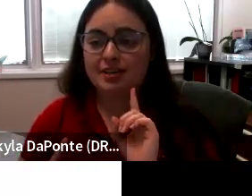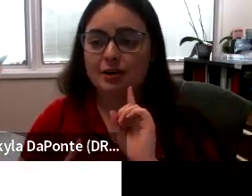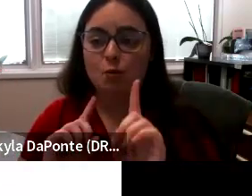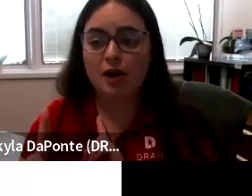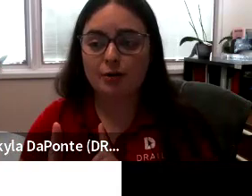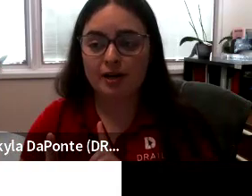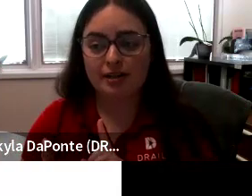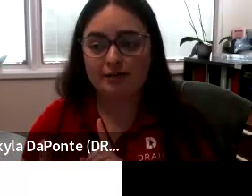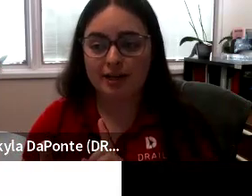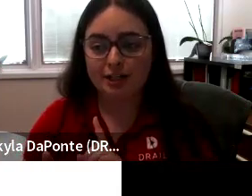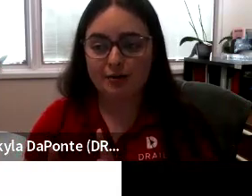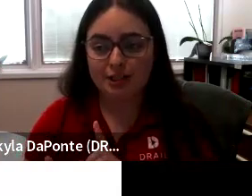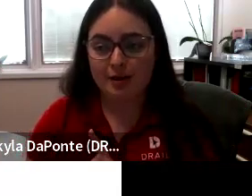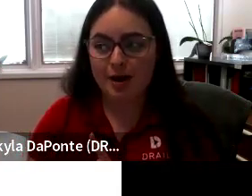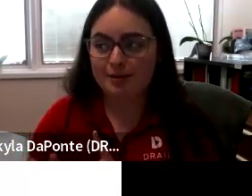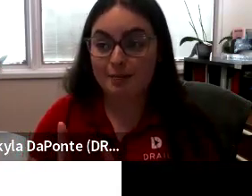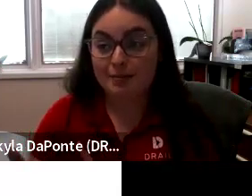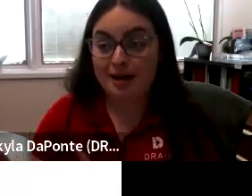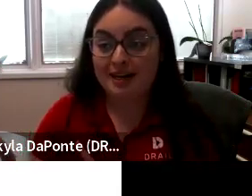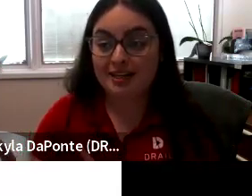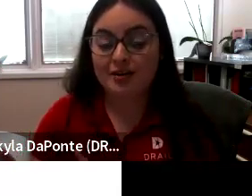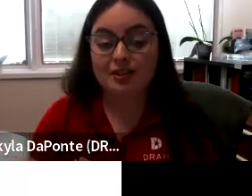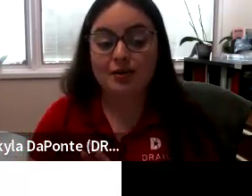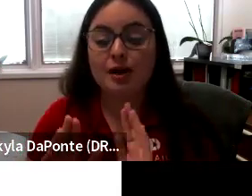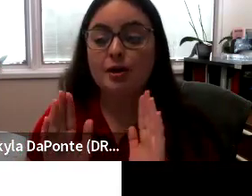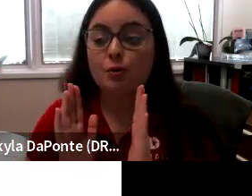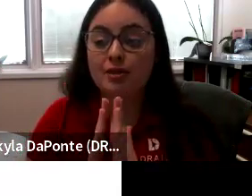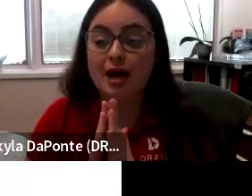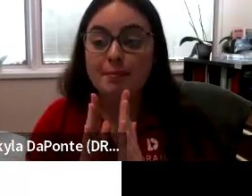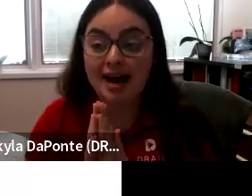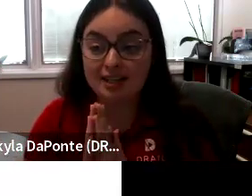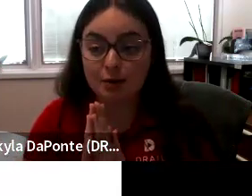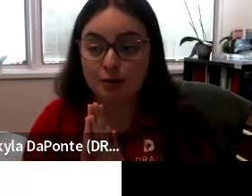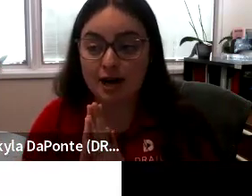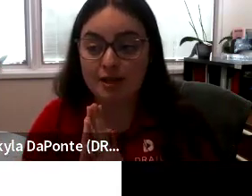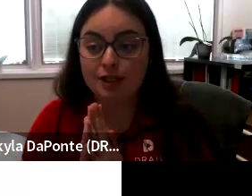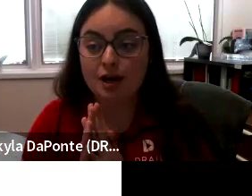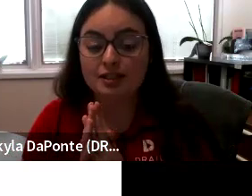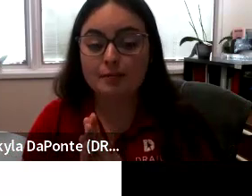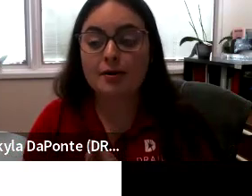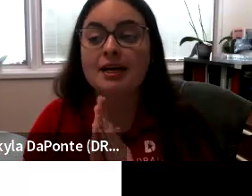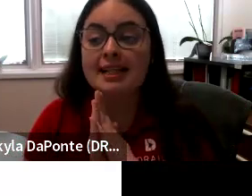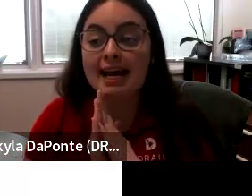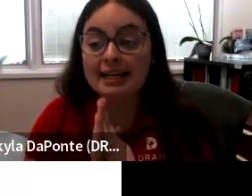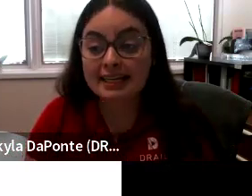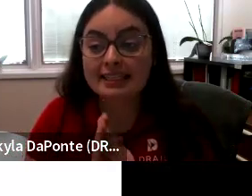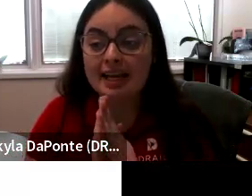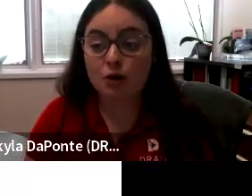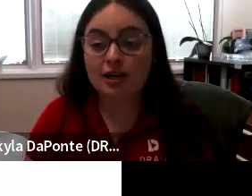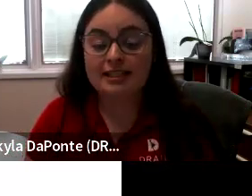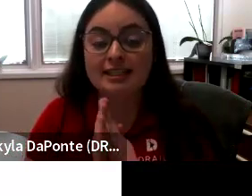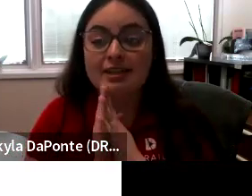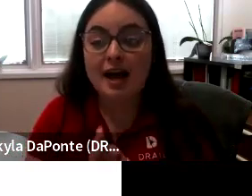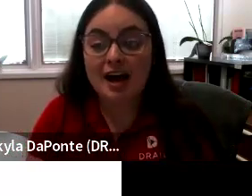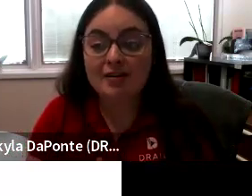different situation, we can kind of look at that and see if you might qualify or if that's something that could be available to you. So I just wanted to clarify that